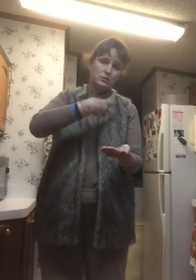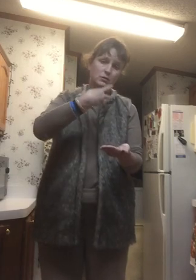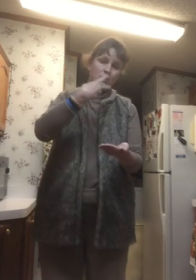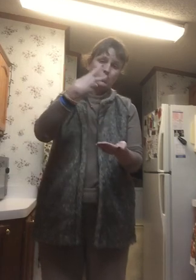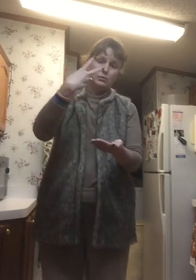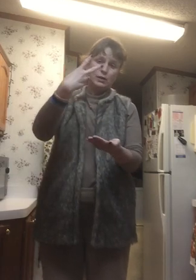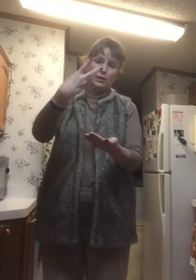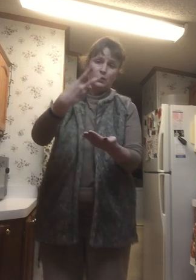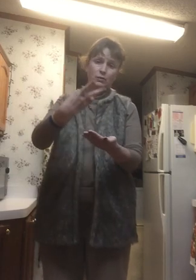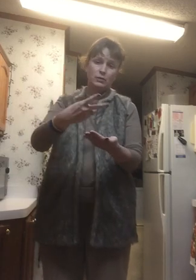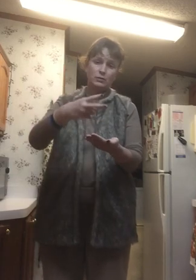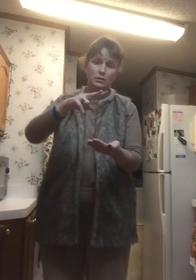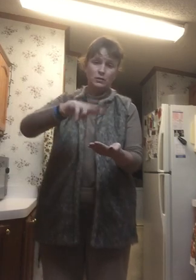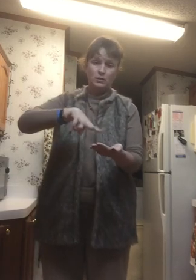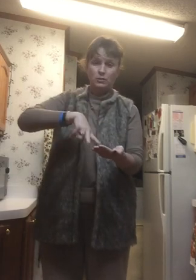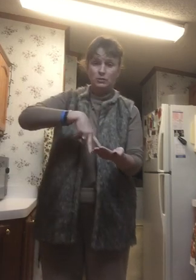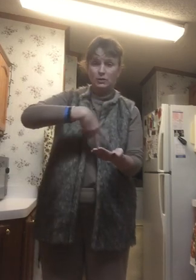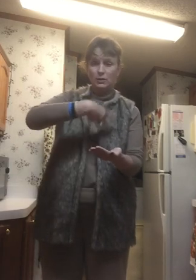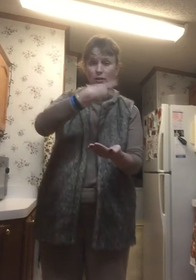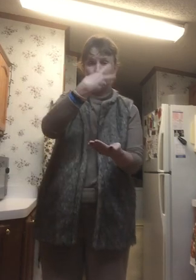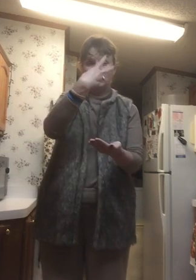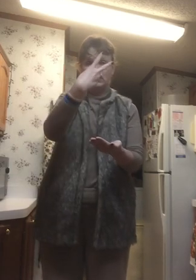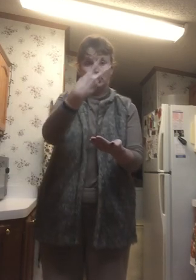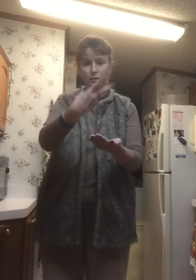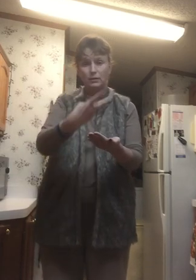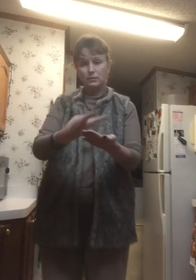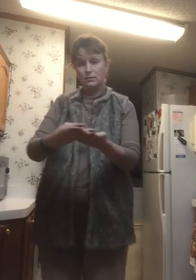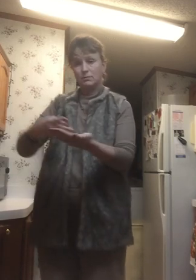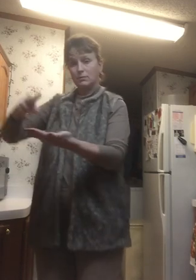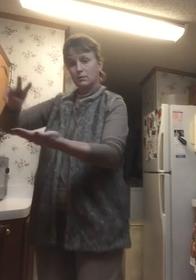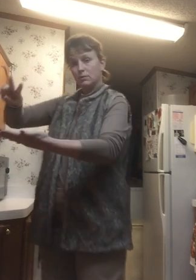It's gonna go down. You're just gonna kind of do it like this.